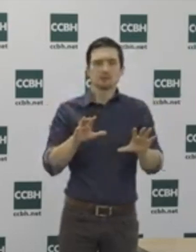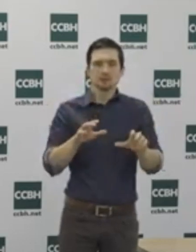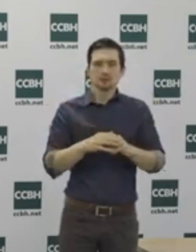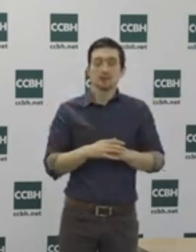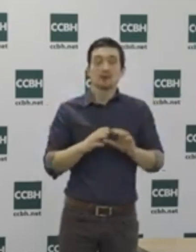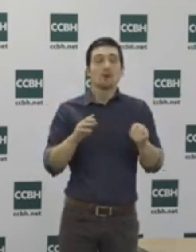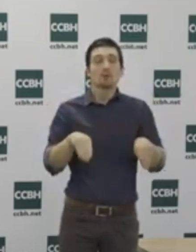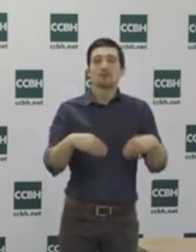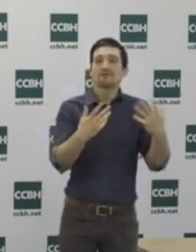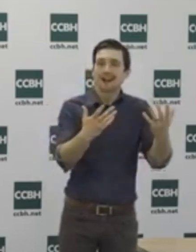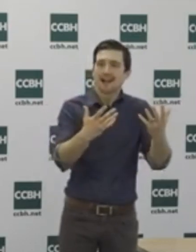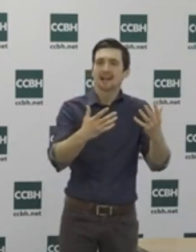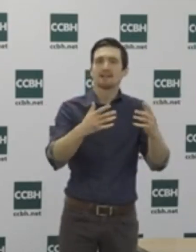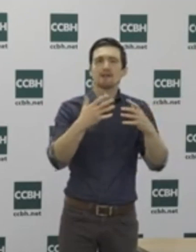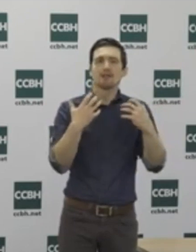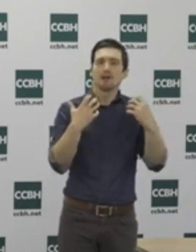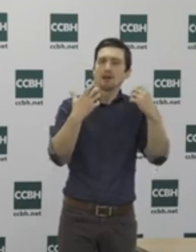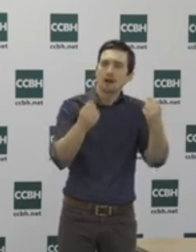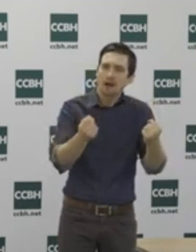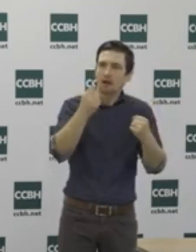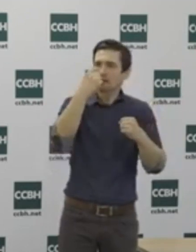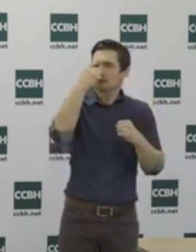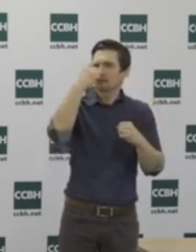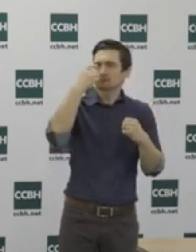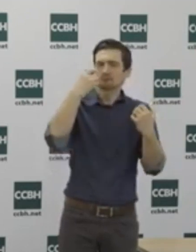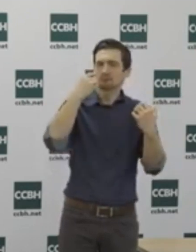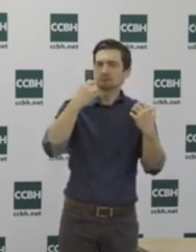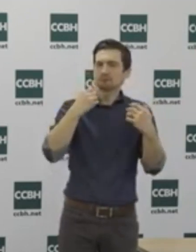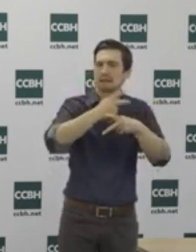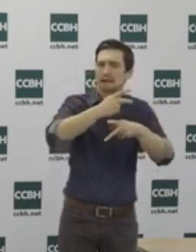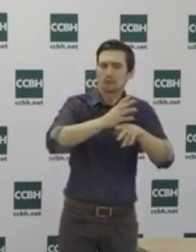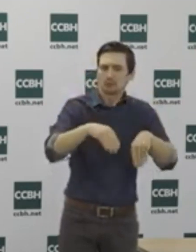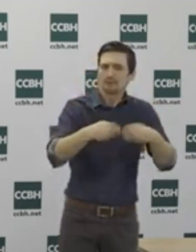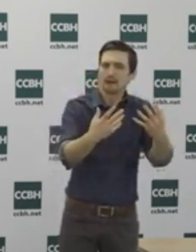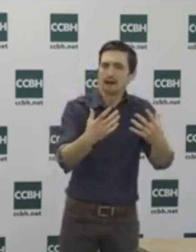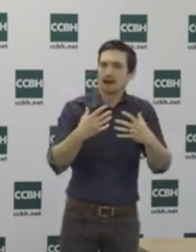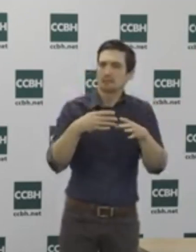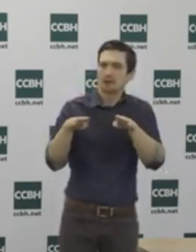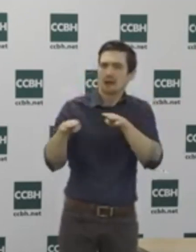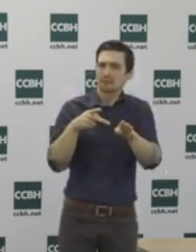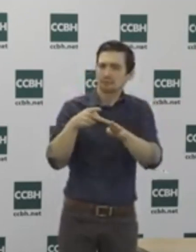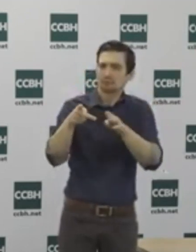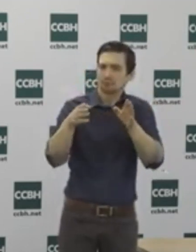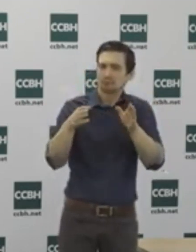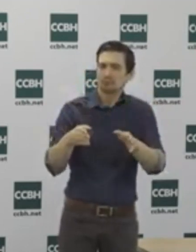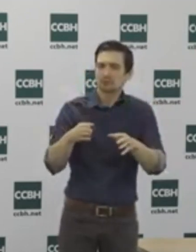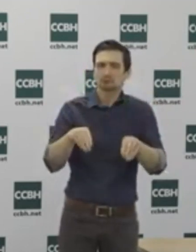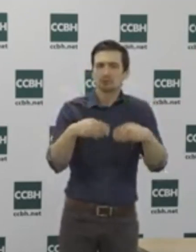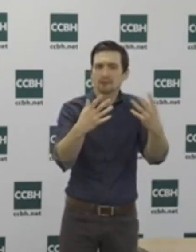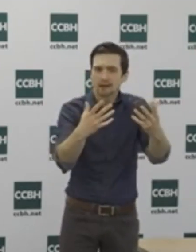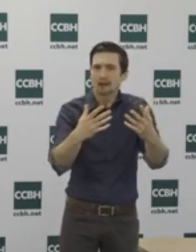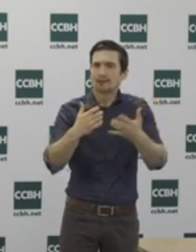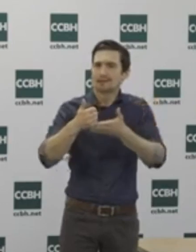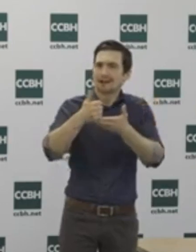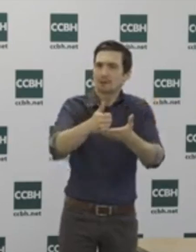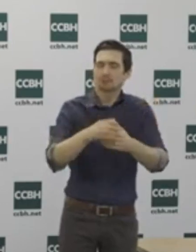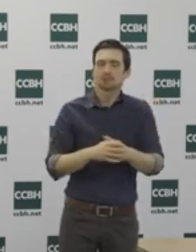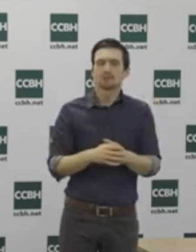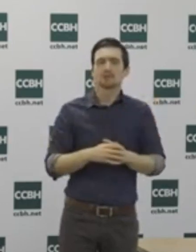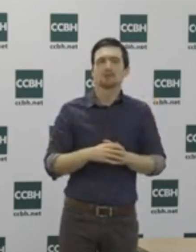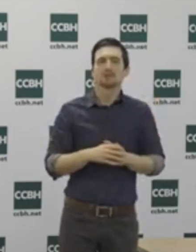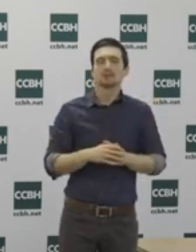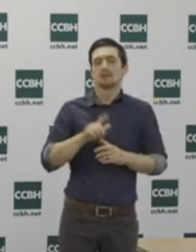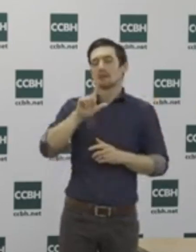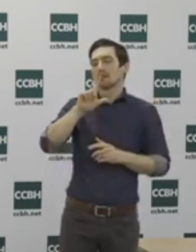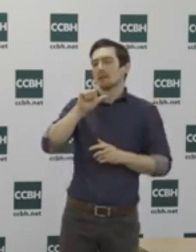includes our mental and behavioral health. And you heard the director of the Ohio Department of Mental Health and Addiction Services,